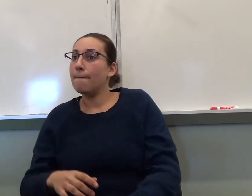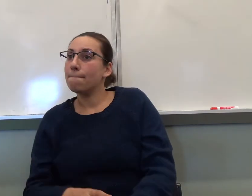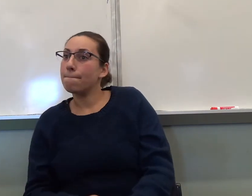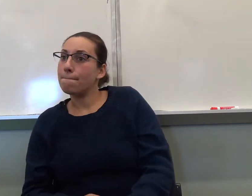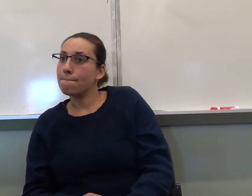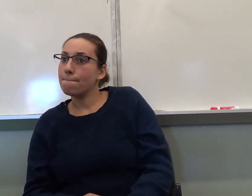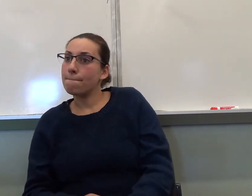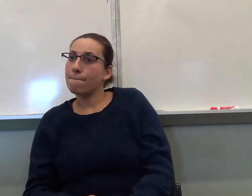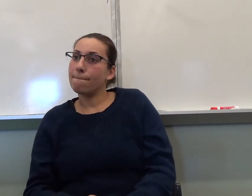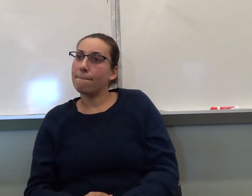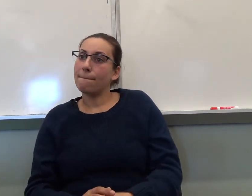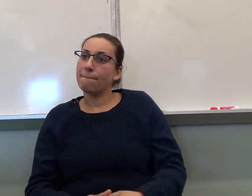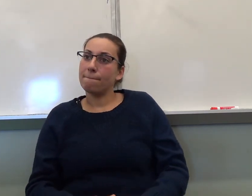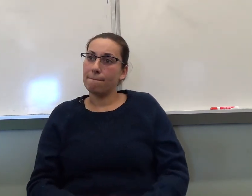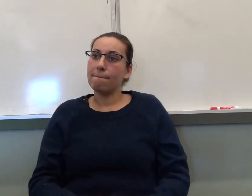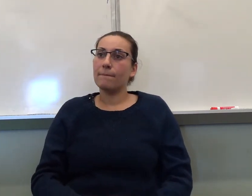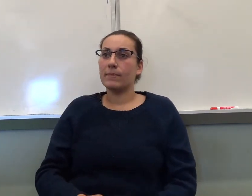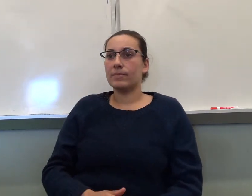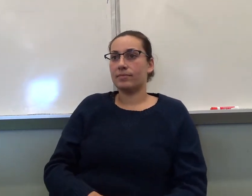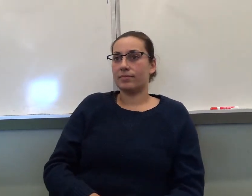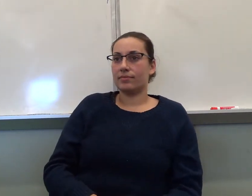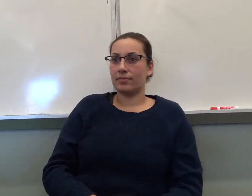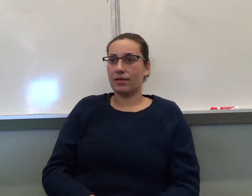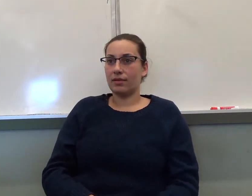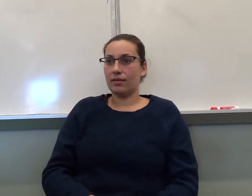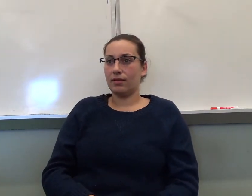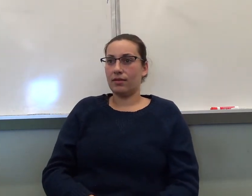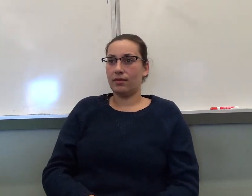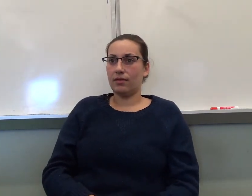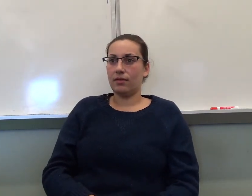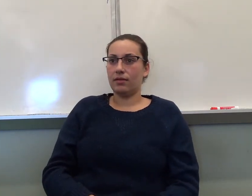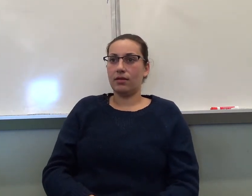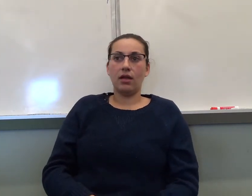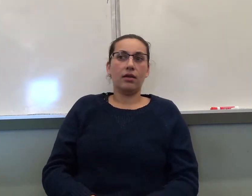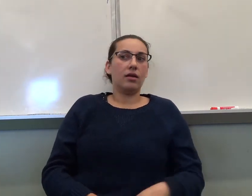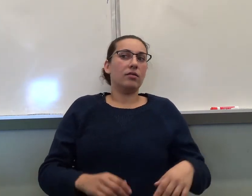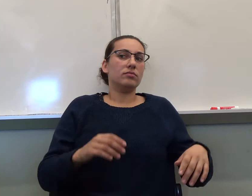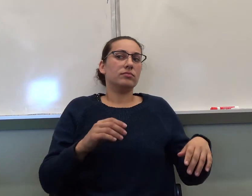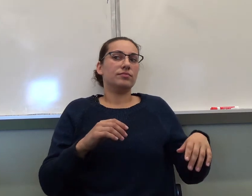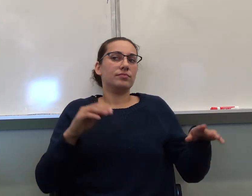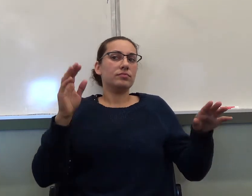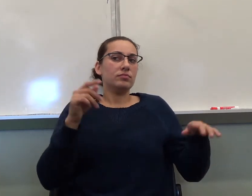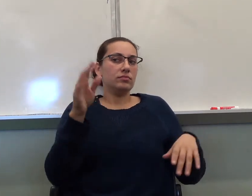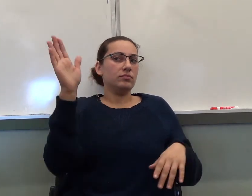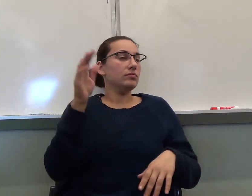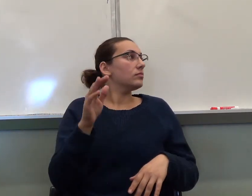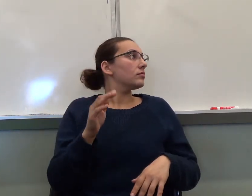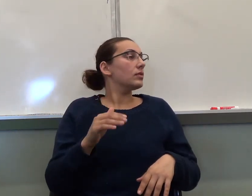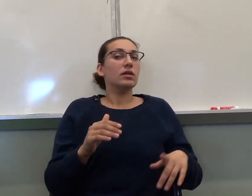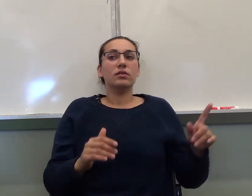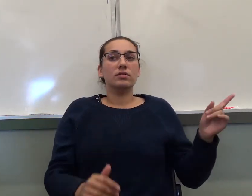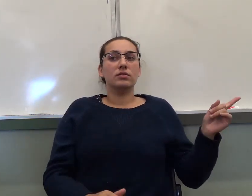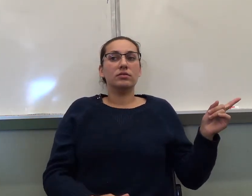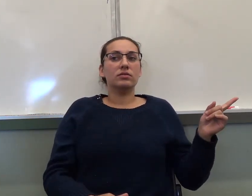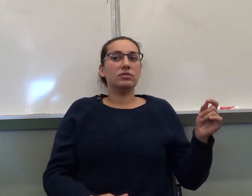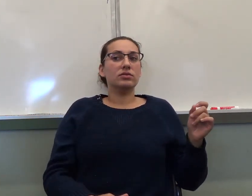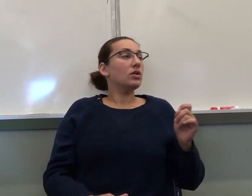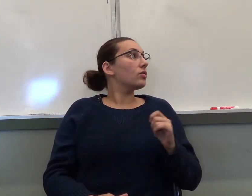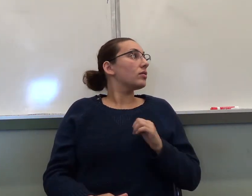much greater pull than the moon does because it's a much bigger object. So the force of gravity here is more than it is on the moon. So